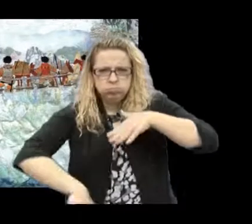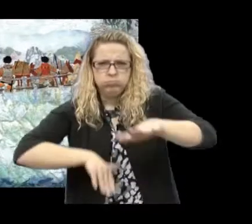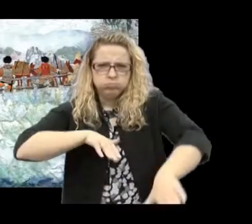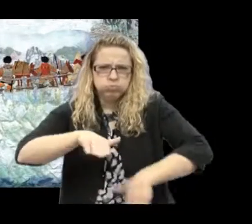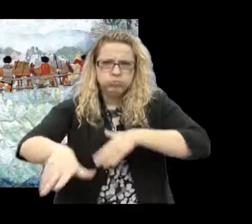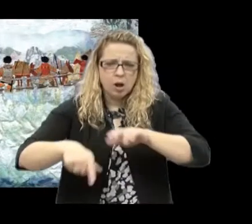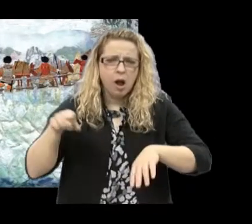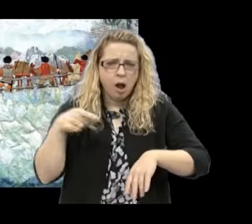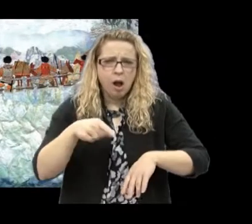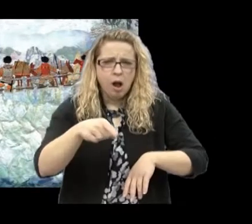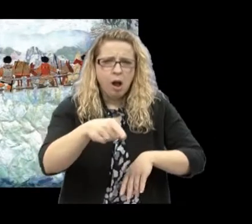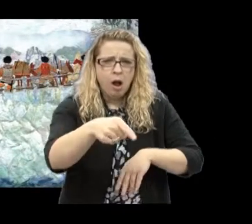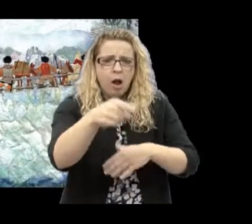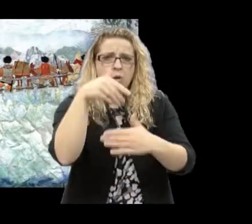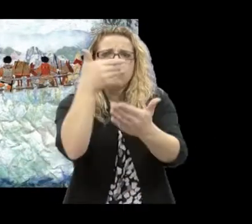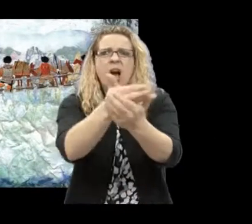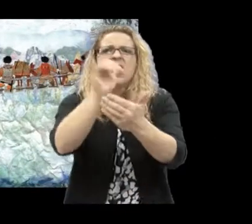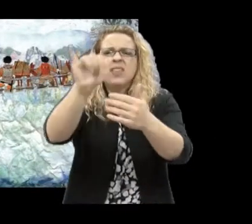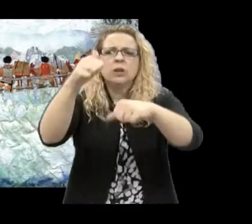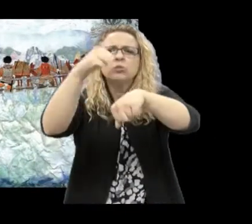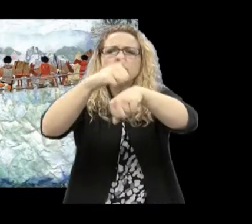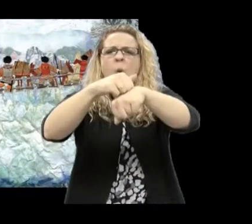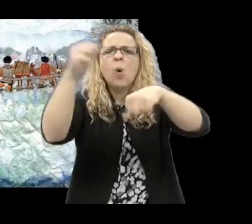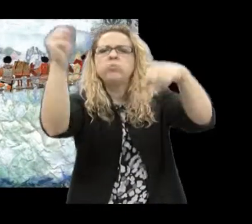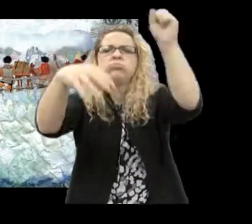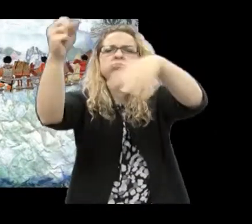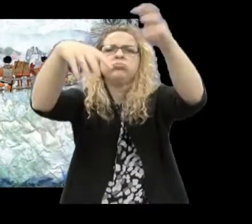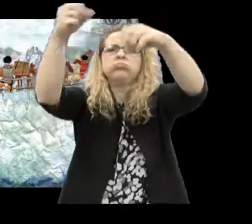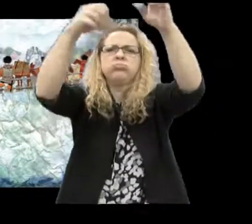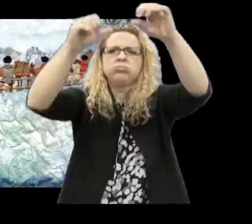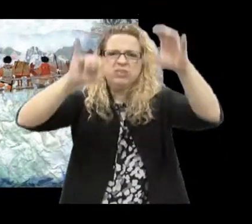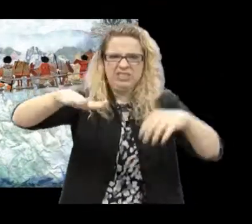the supplies we needed to build our school.